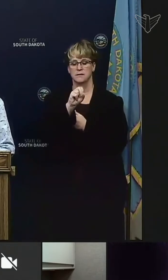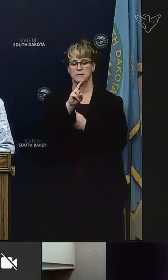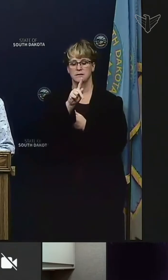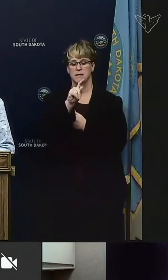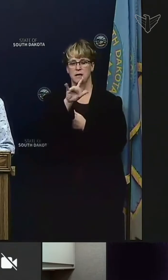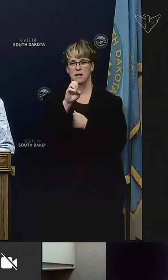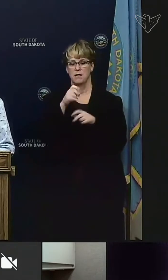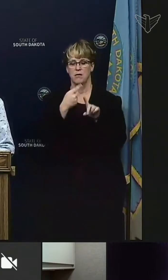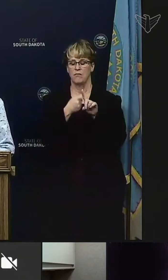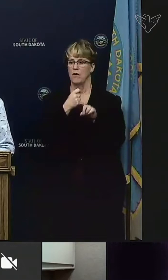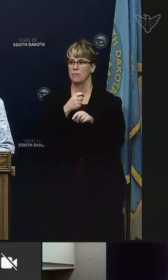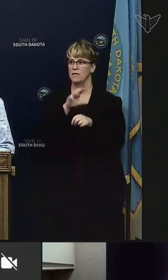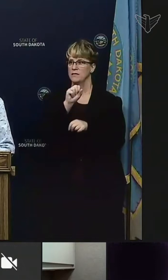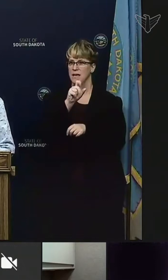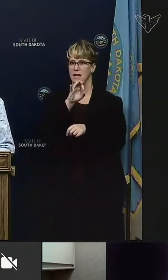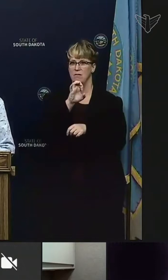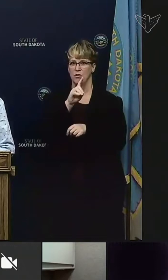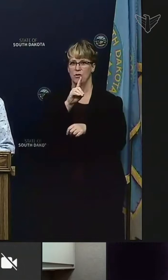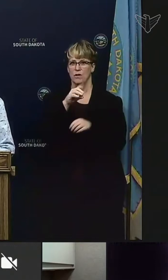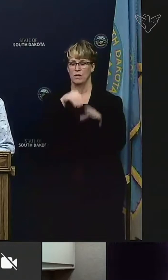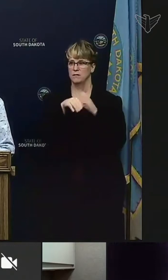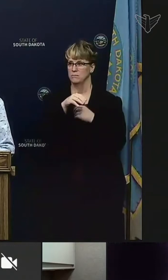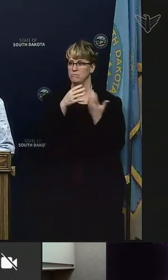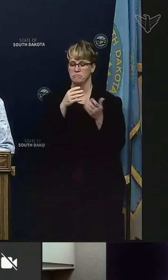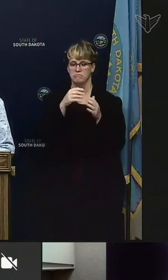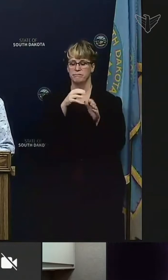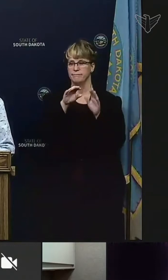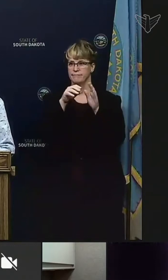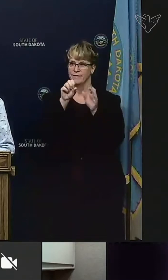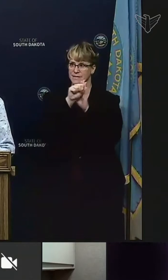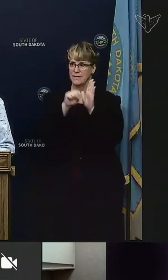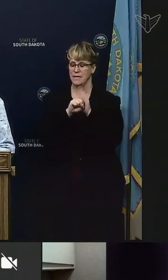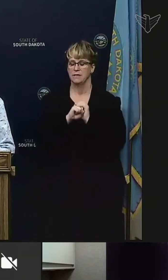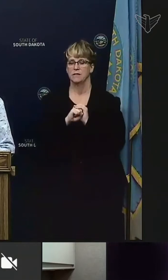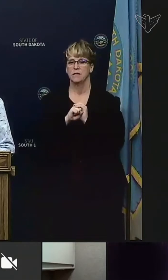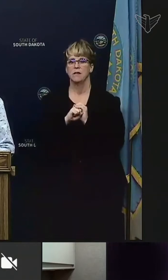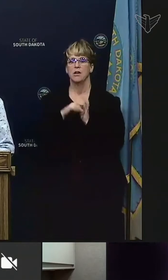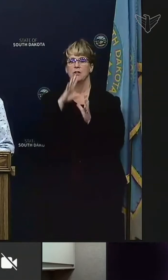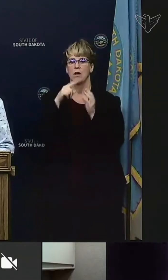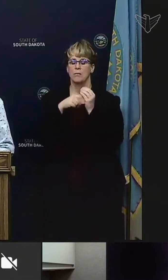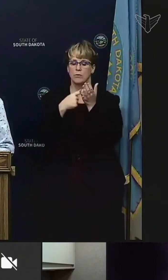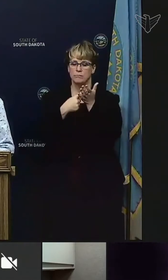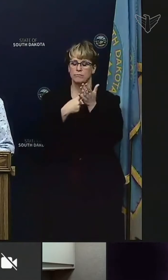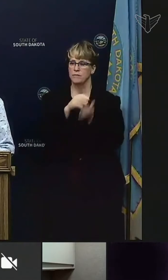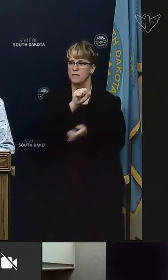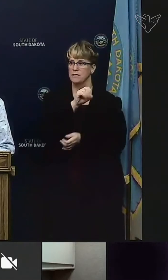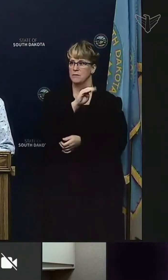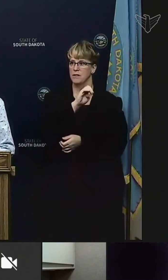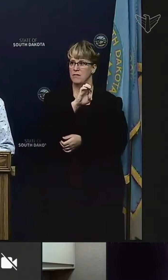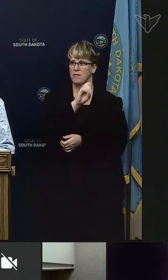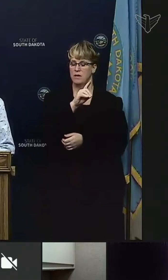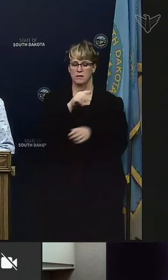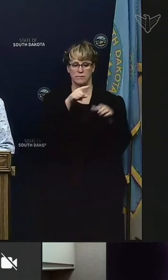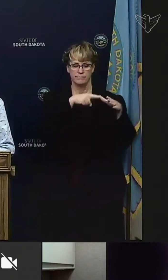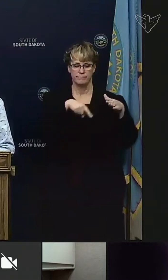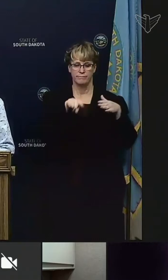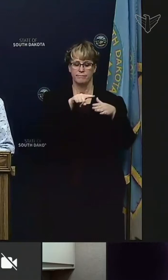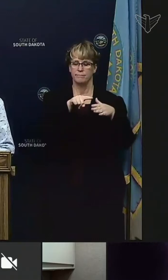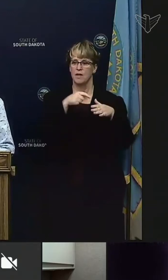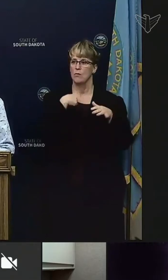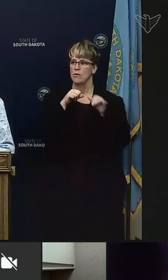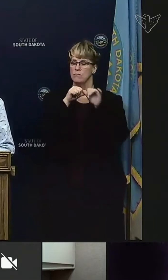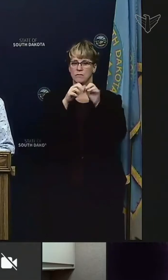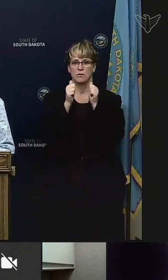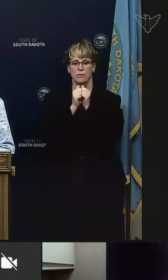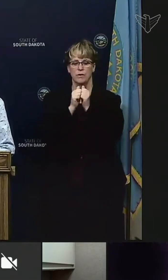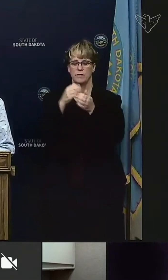Medical Officer at Sanford Health. I want to give you a quick update on Smithfield and where we're at in the Sioux Falls area. We've continued to have